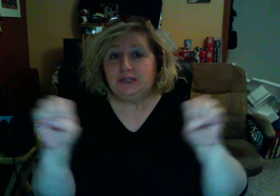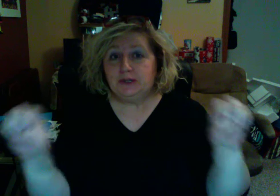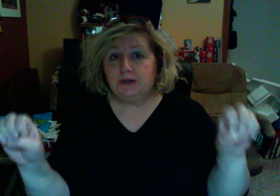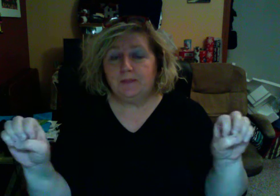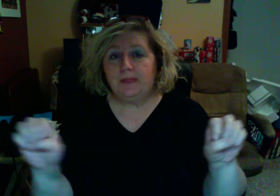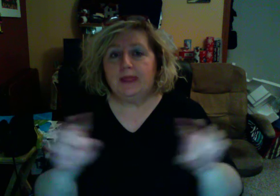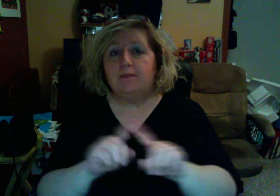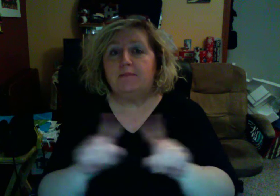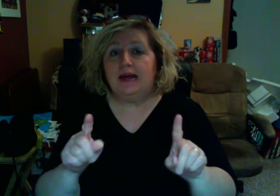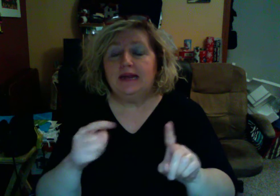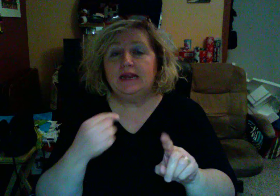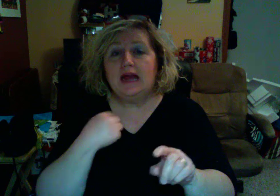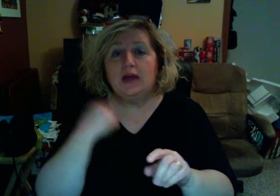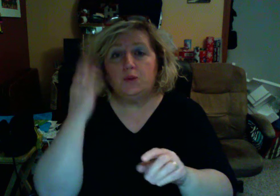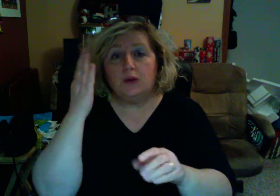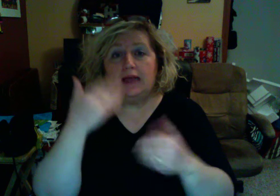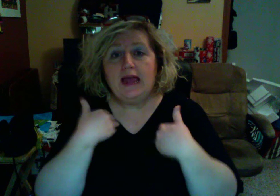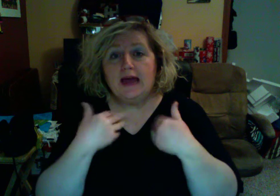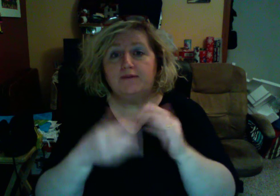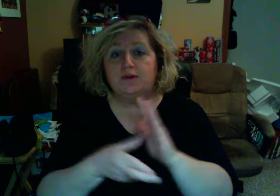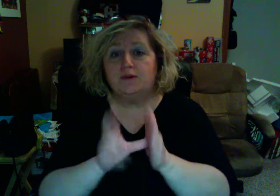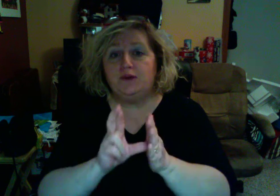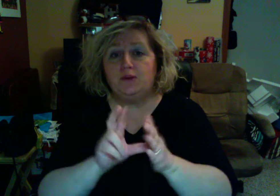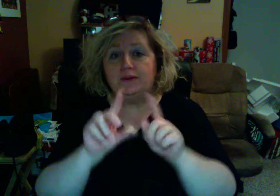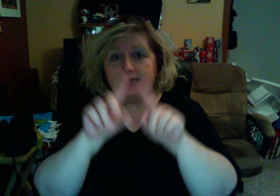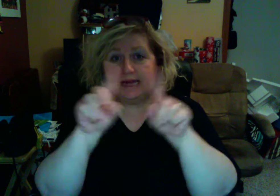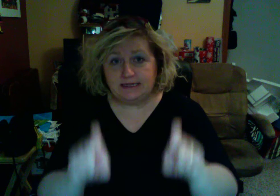Easter, but I will have a review test,